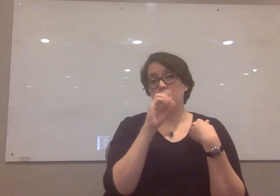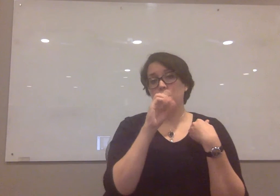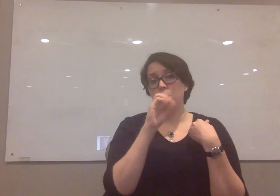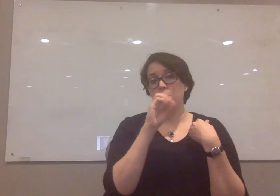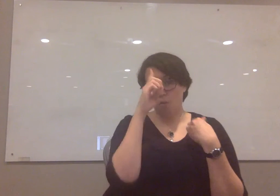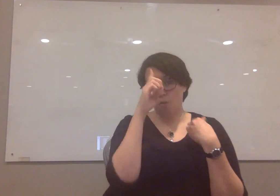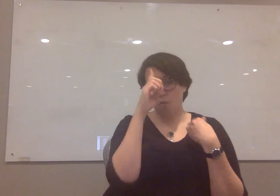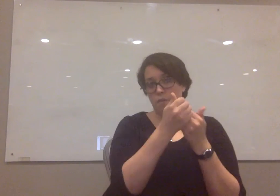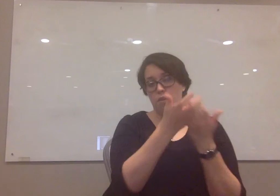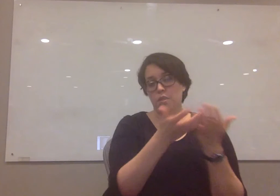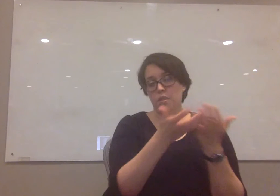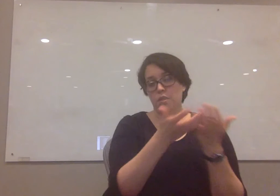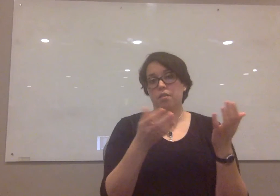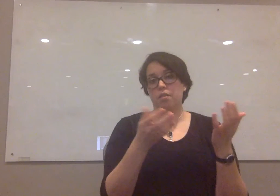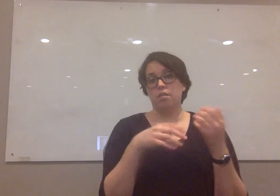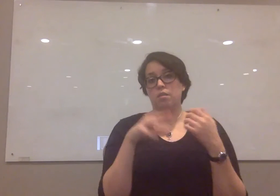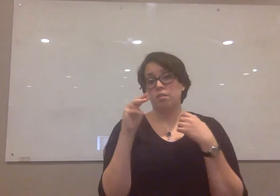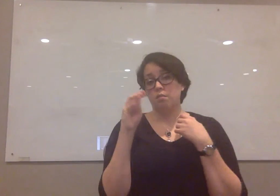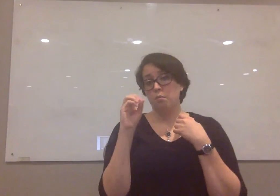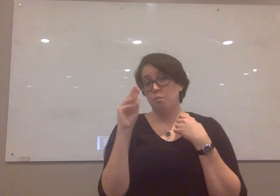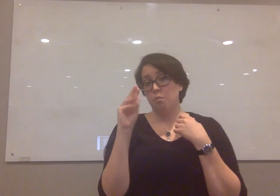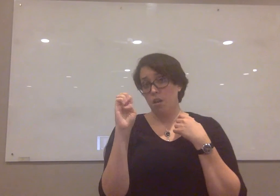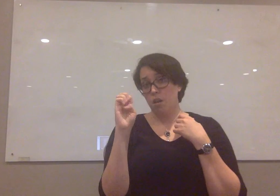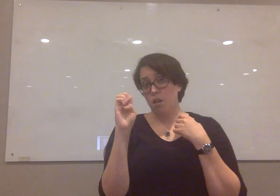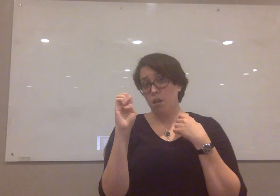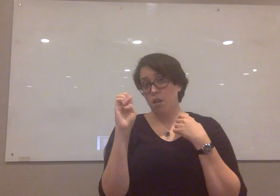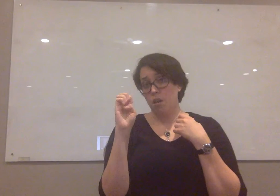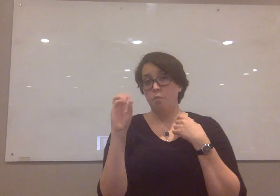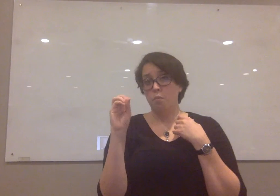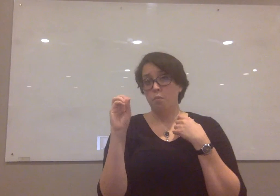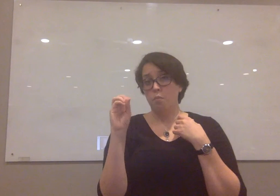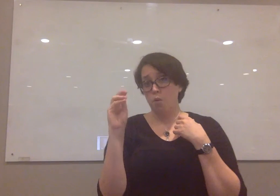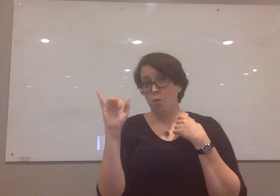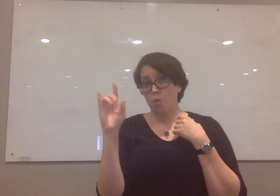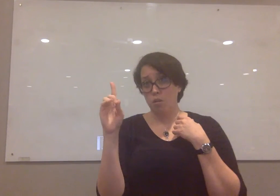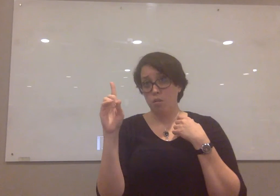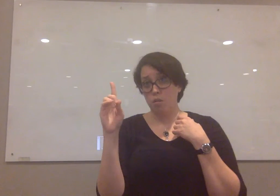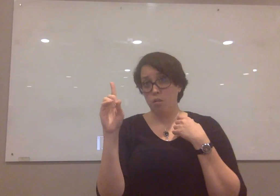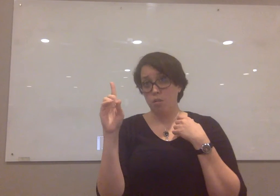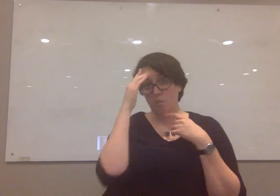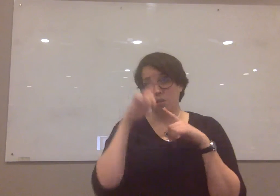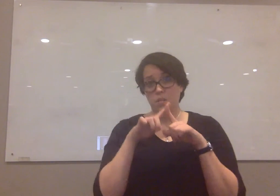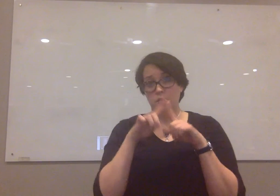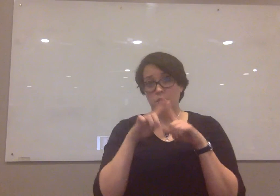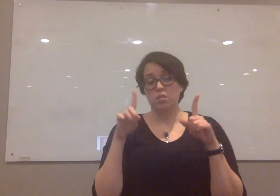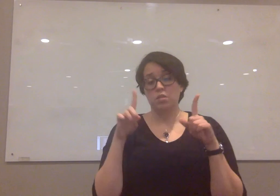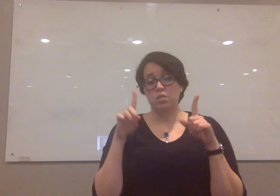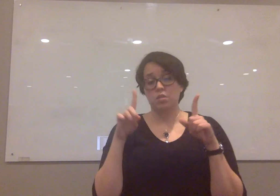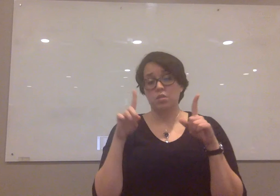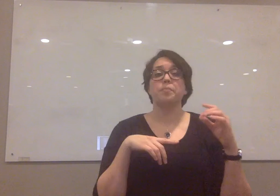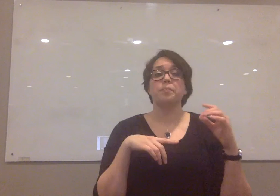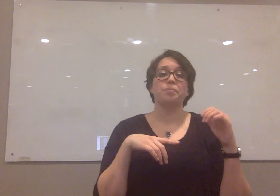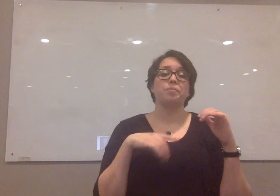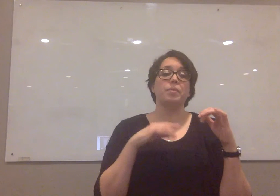or monoid? I No, don't know the it's- difference between them. Yeah, no. You want to think of like a